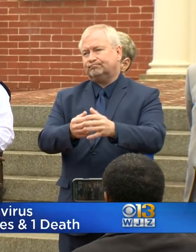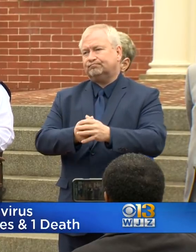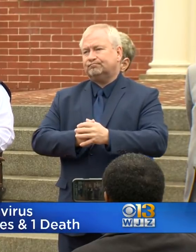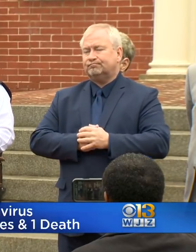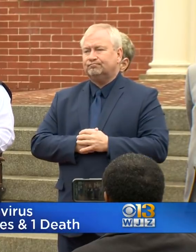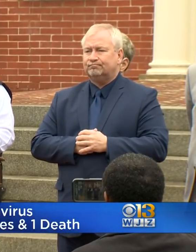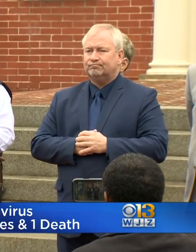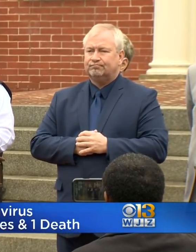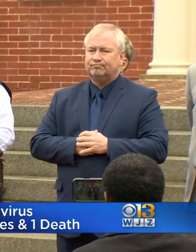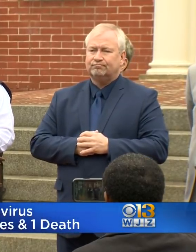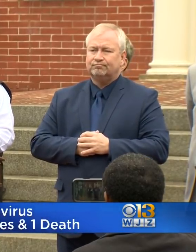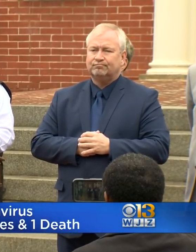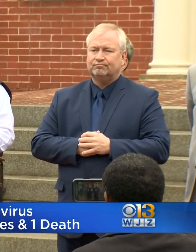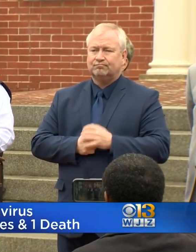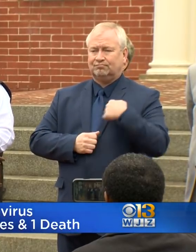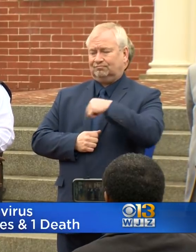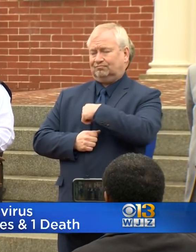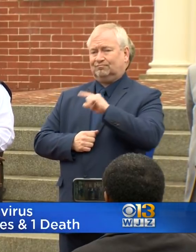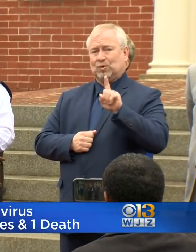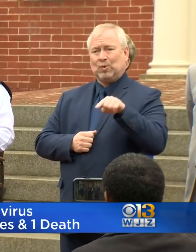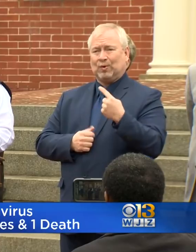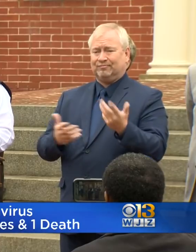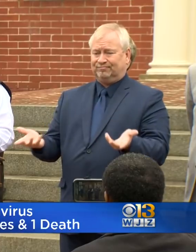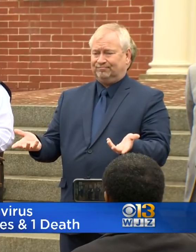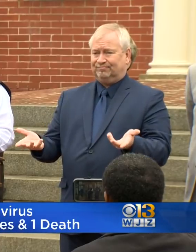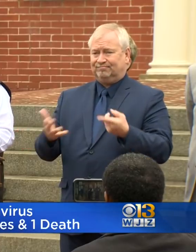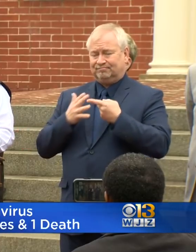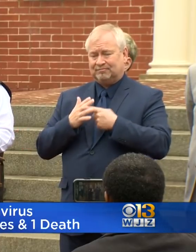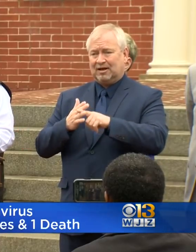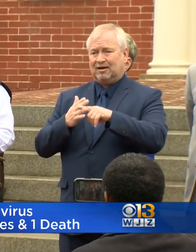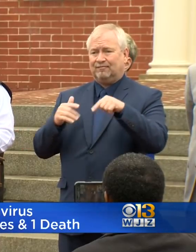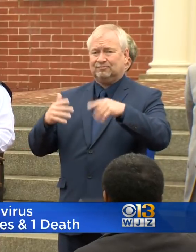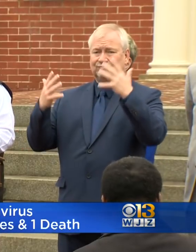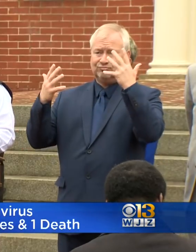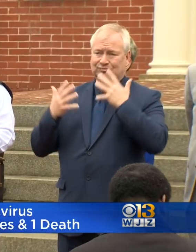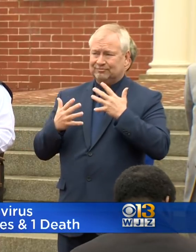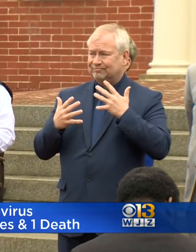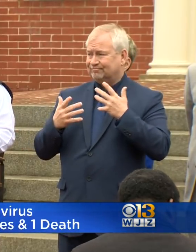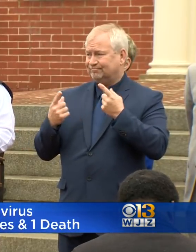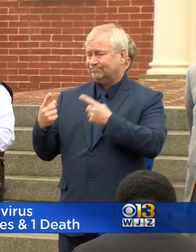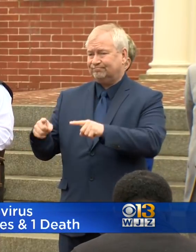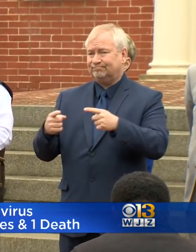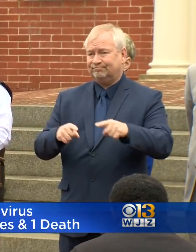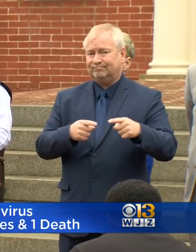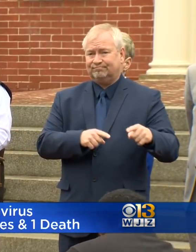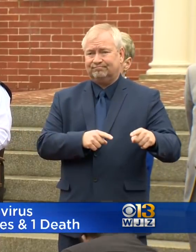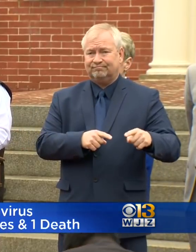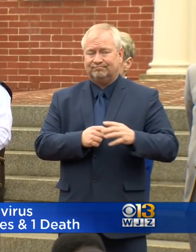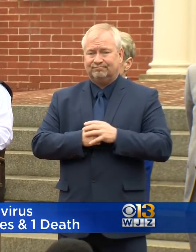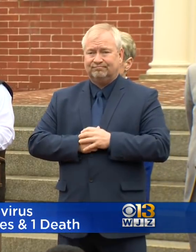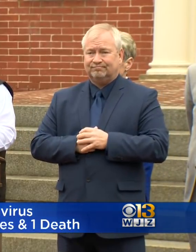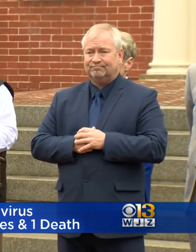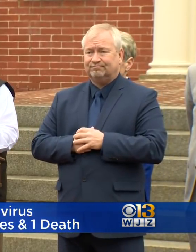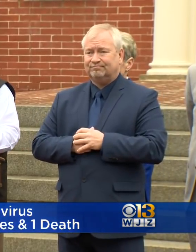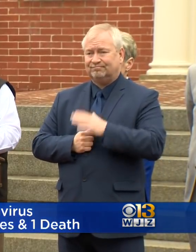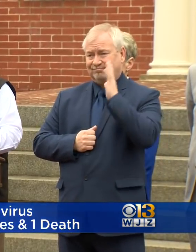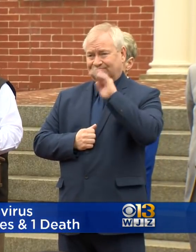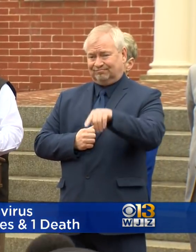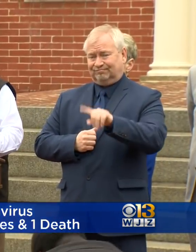Unfortunately, we are only at the beginning of this crisis. And while this is the first